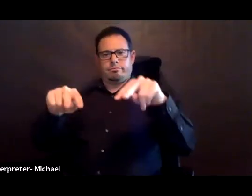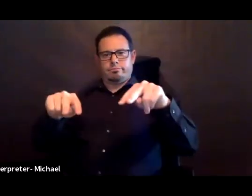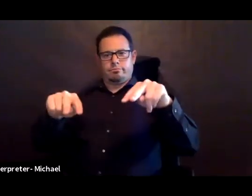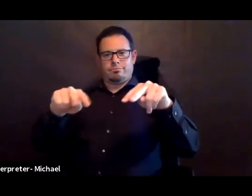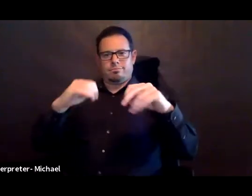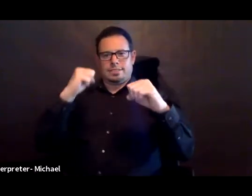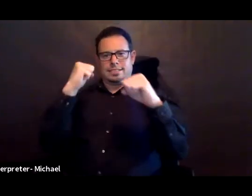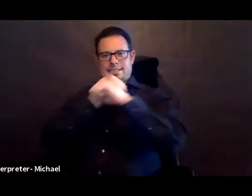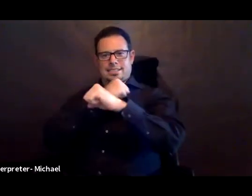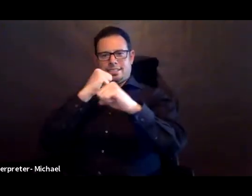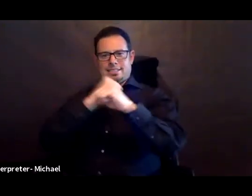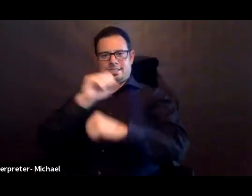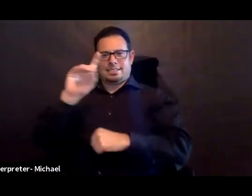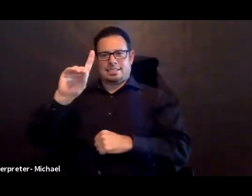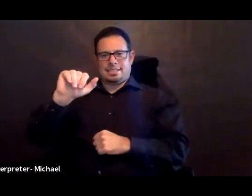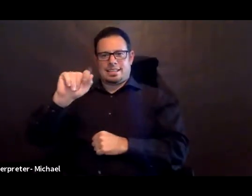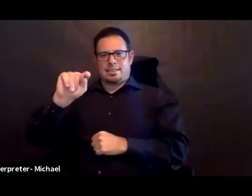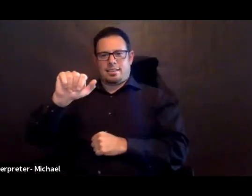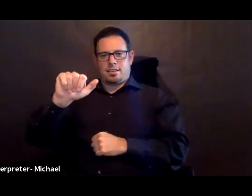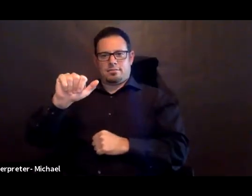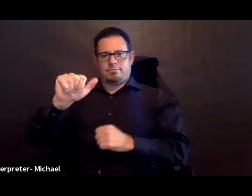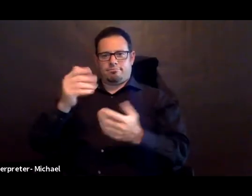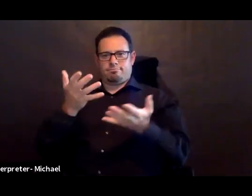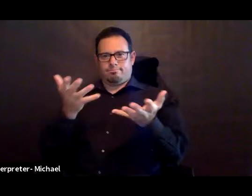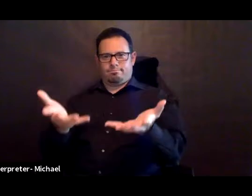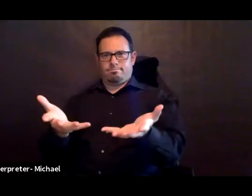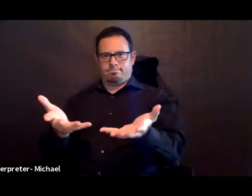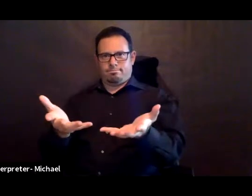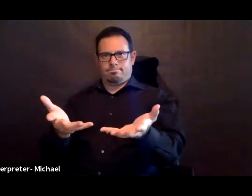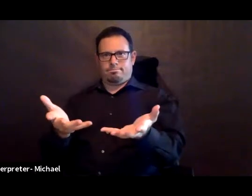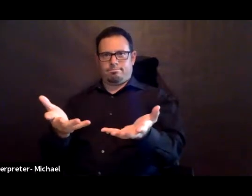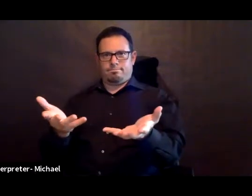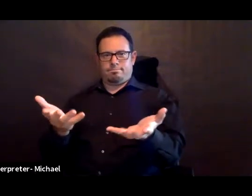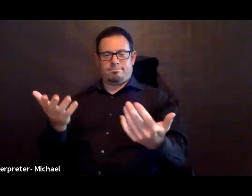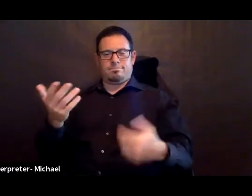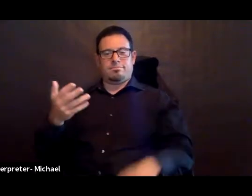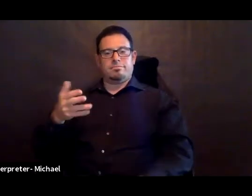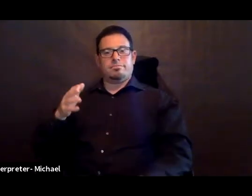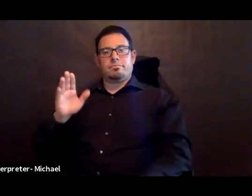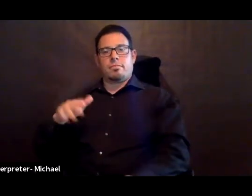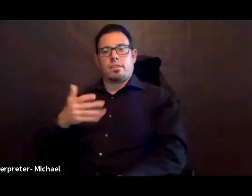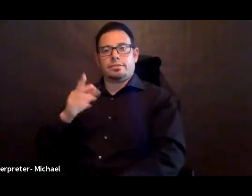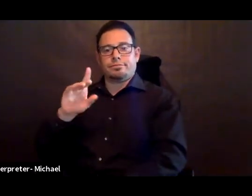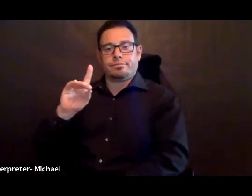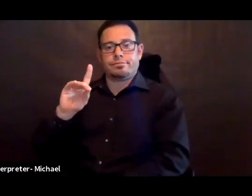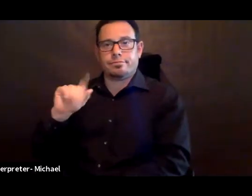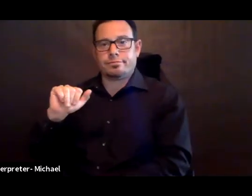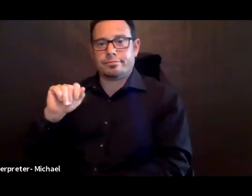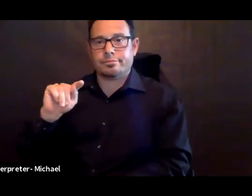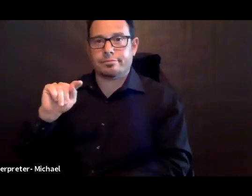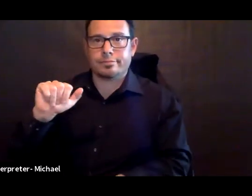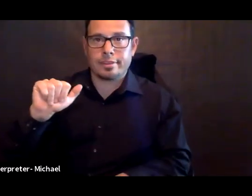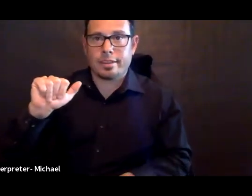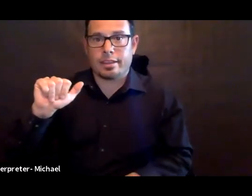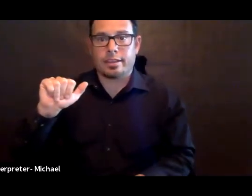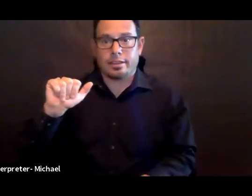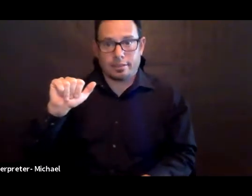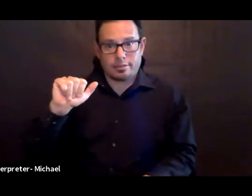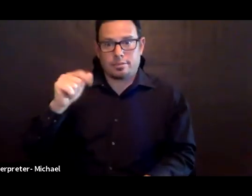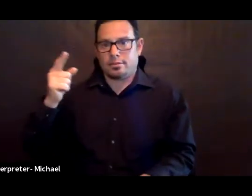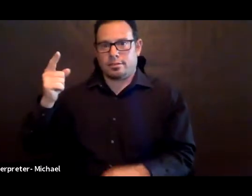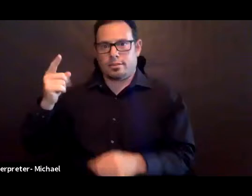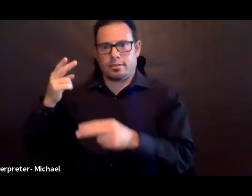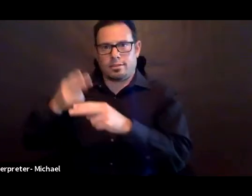are still very effective against, certainly especially against severe illness and hospitalizations and deaths, as we've said a